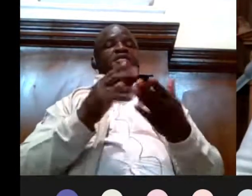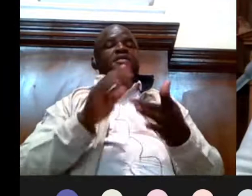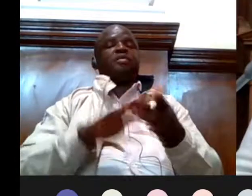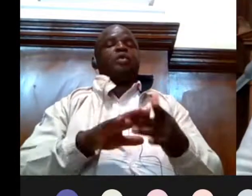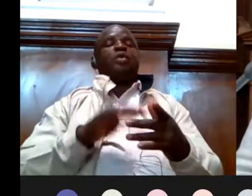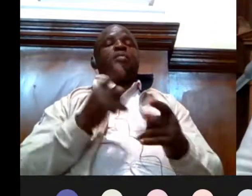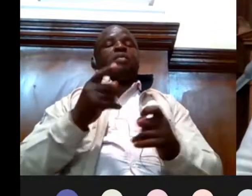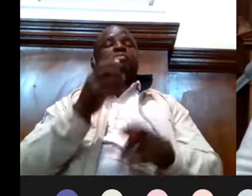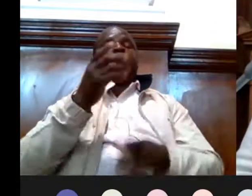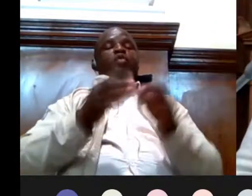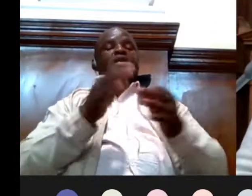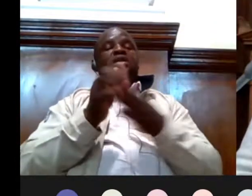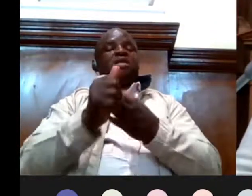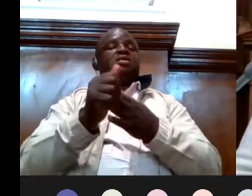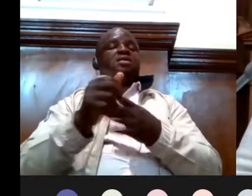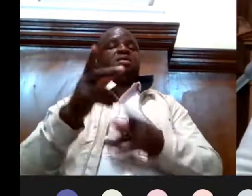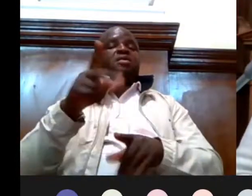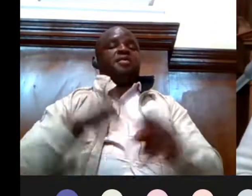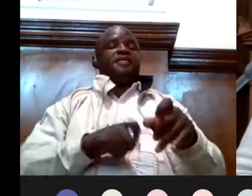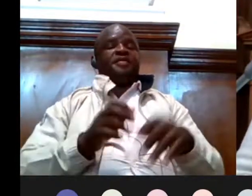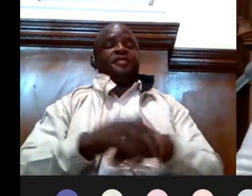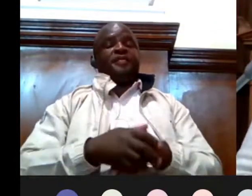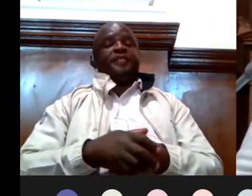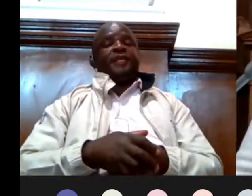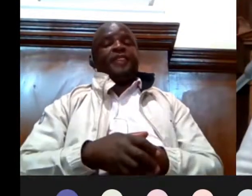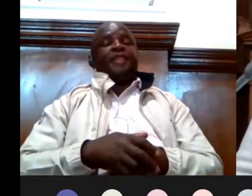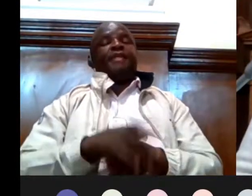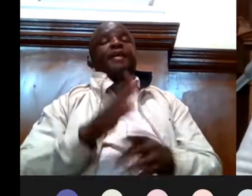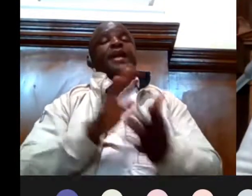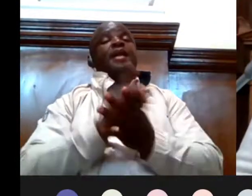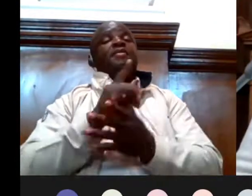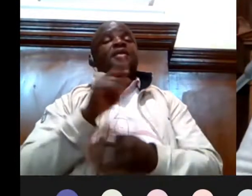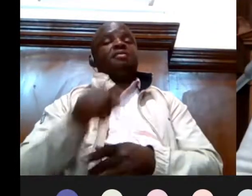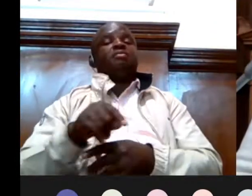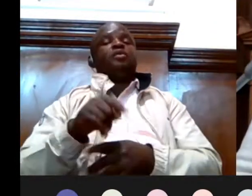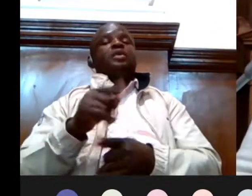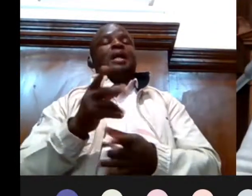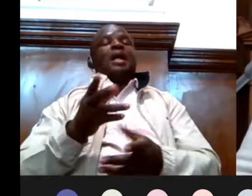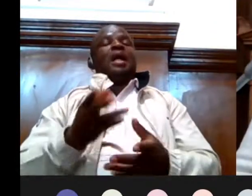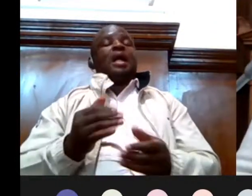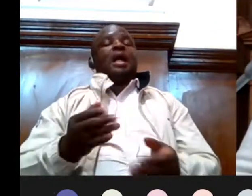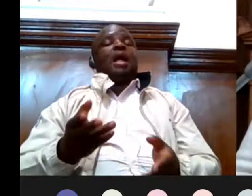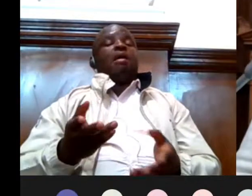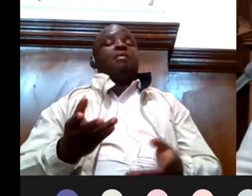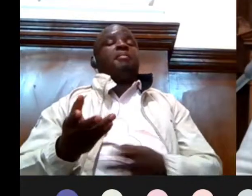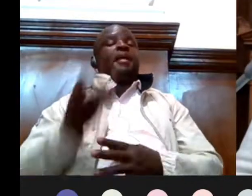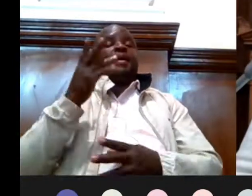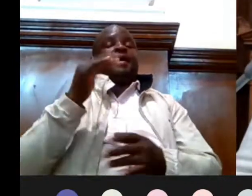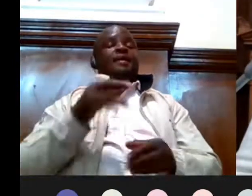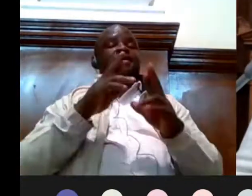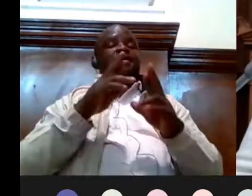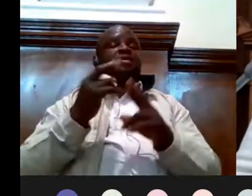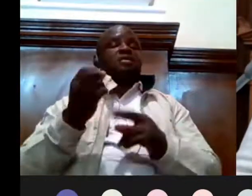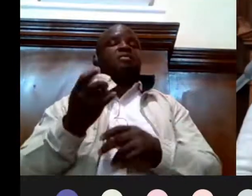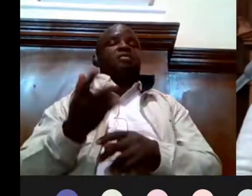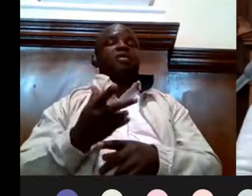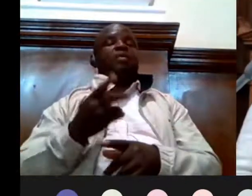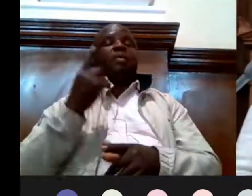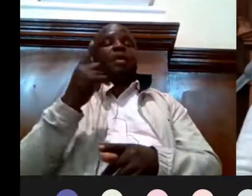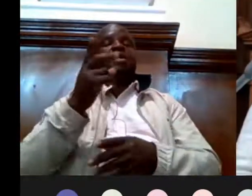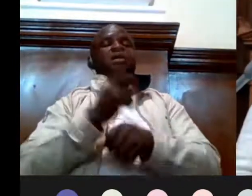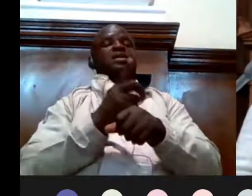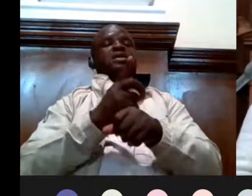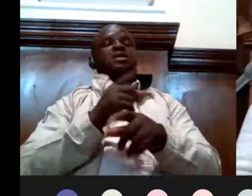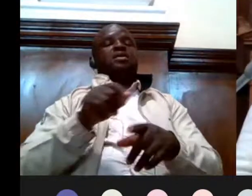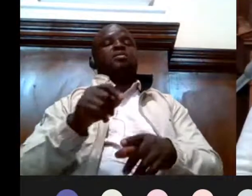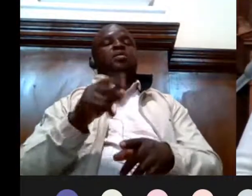provide political leadership of any kind. Another 11 are high risk, and only one district municipality